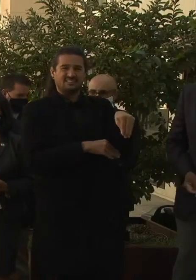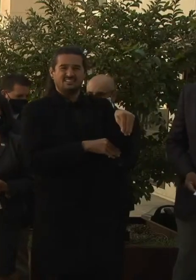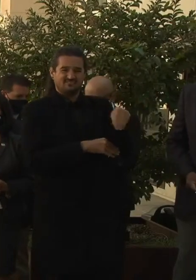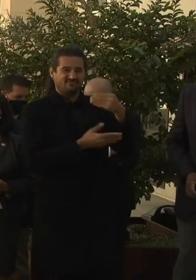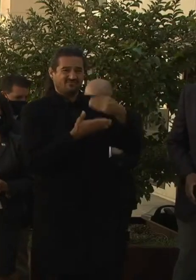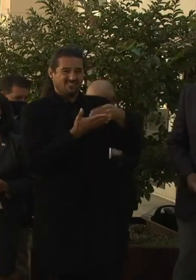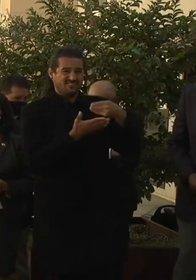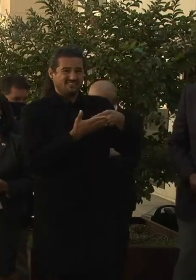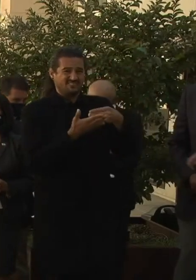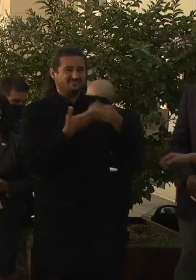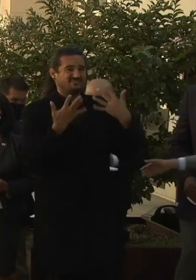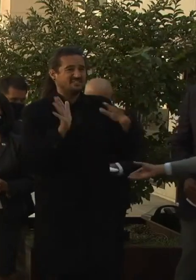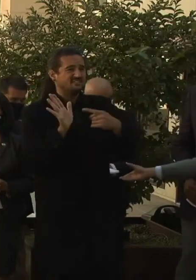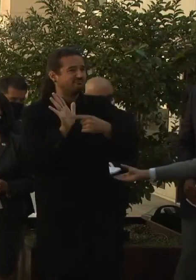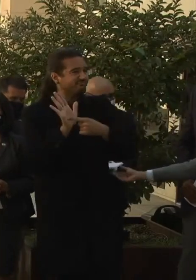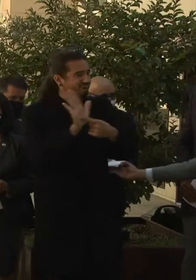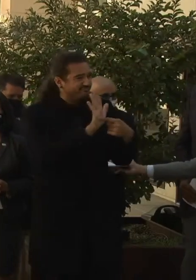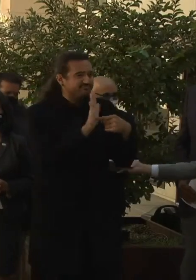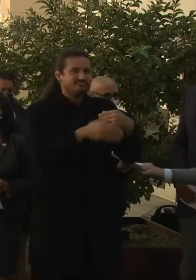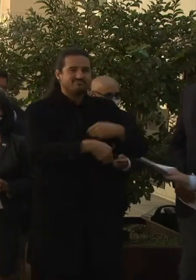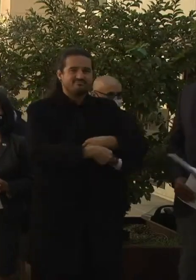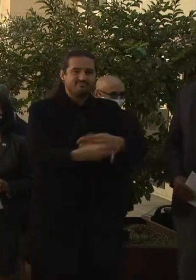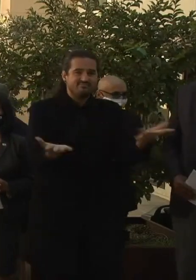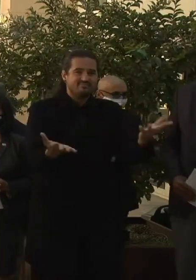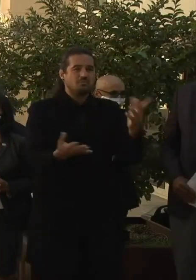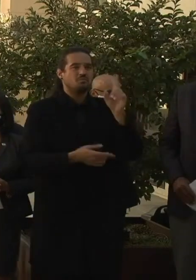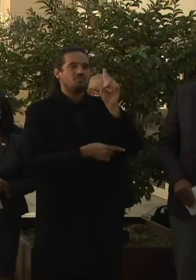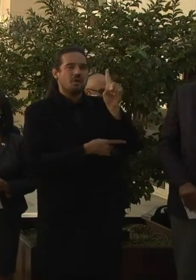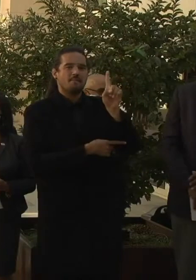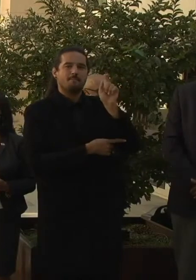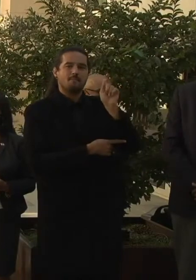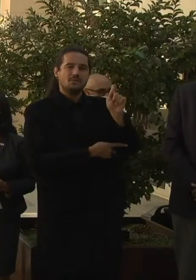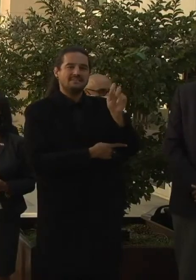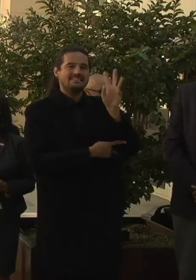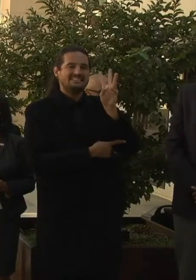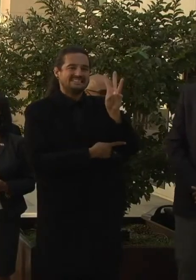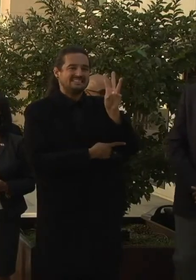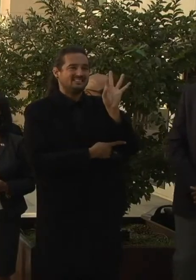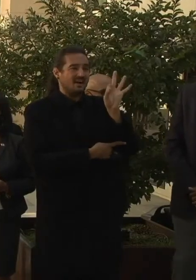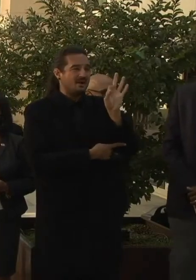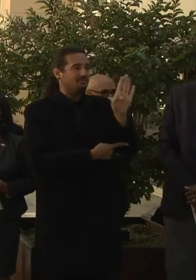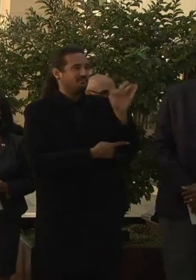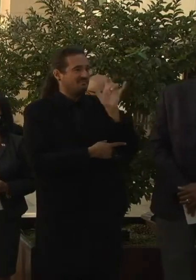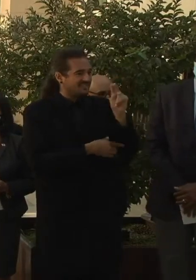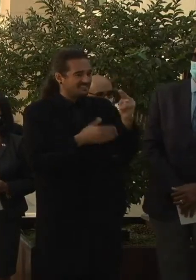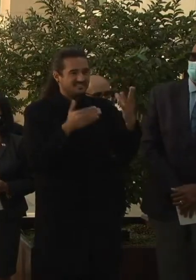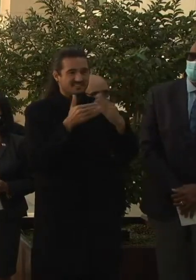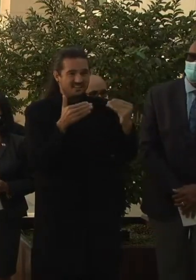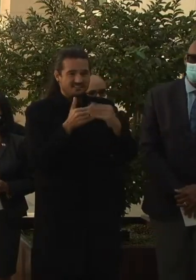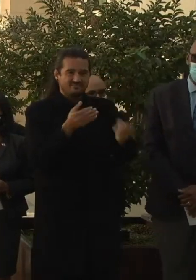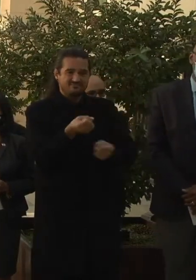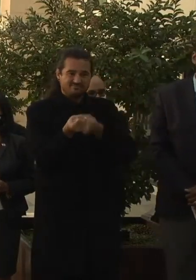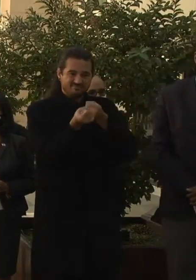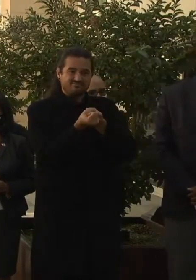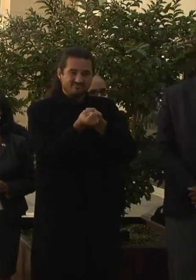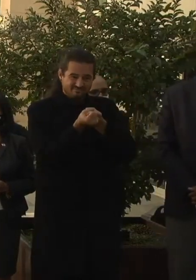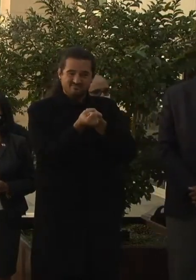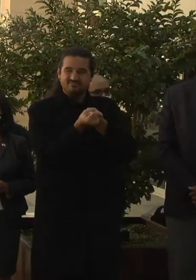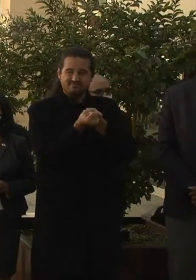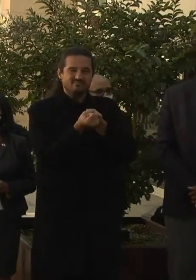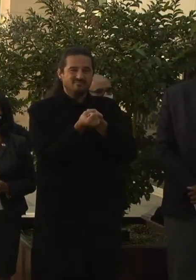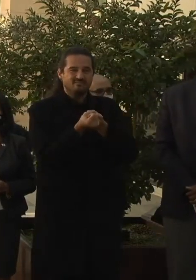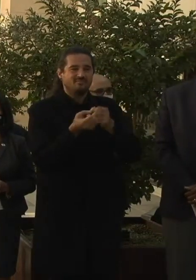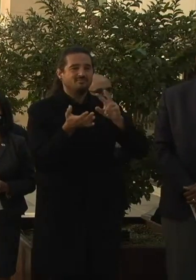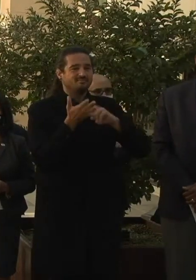distributed. $1.69 billion has been obligated, meaning checks have either been cut or checks